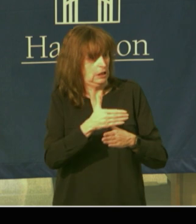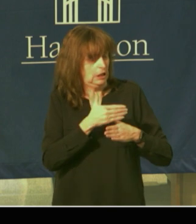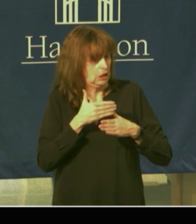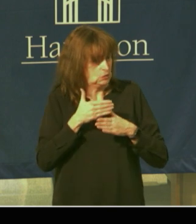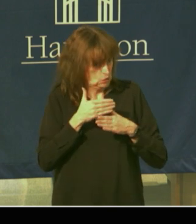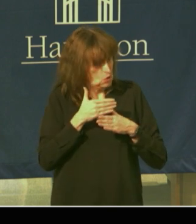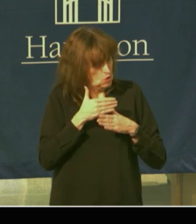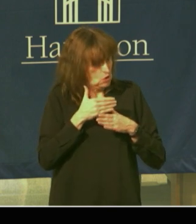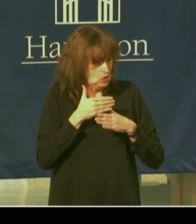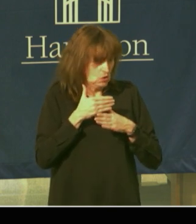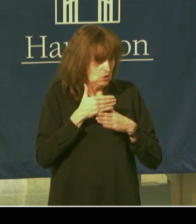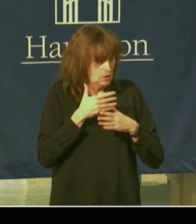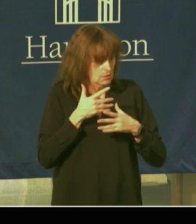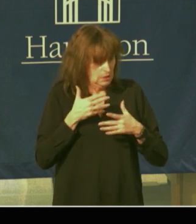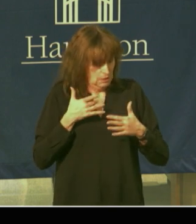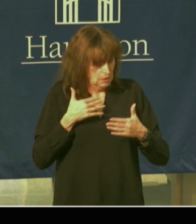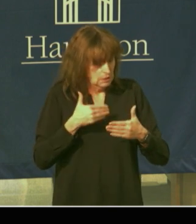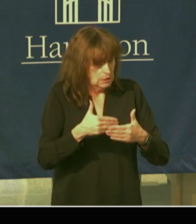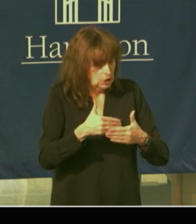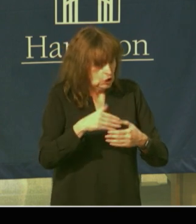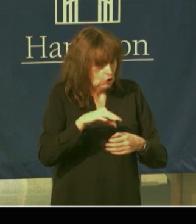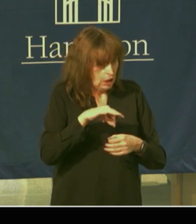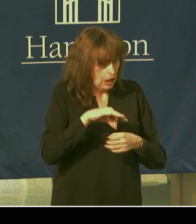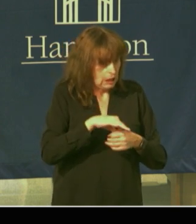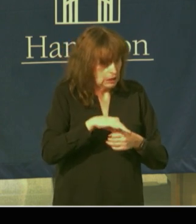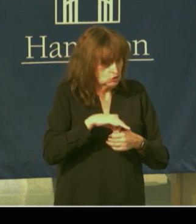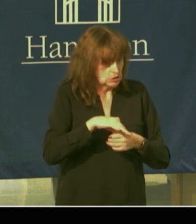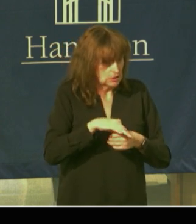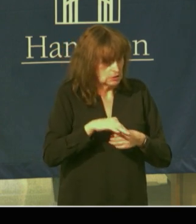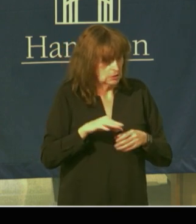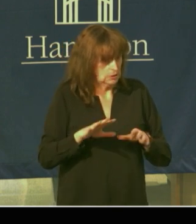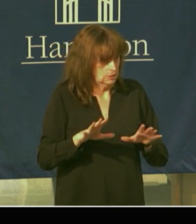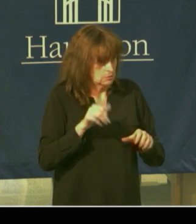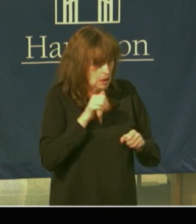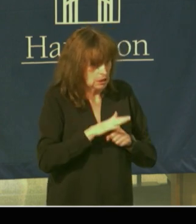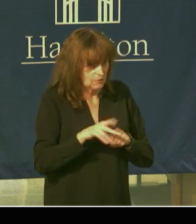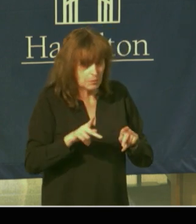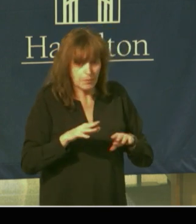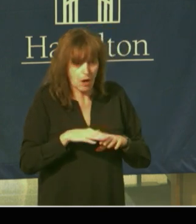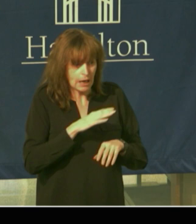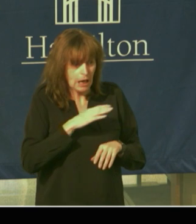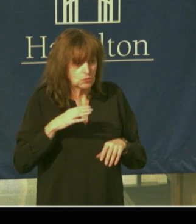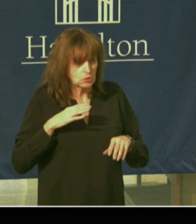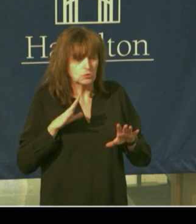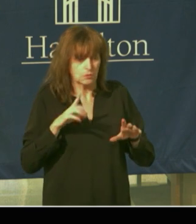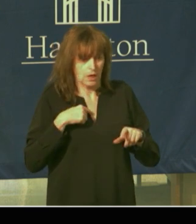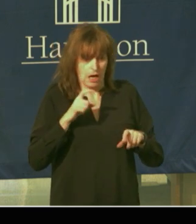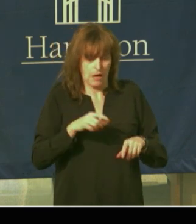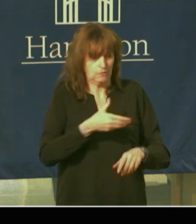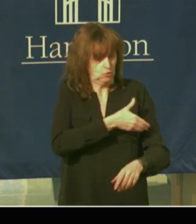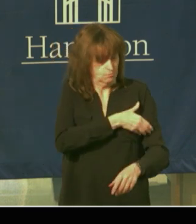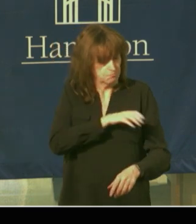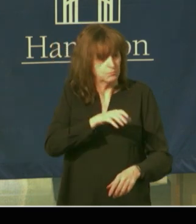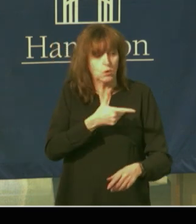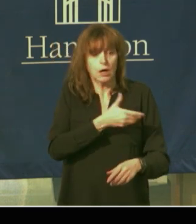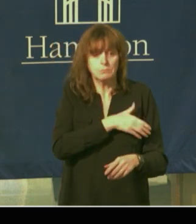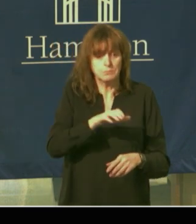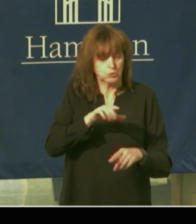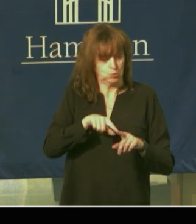prior to the election day, council's pretty much lame duck, and delegated authority is given to our senior staff to do, under certain